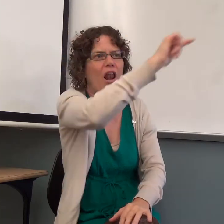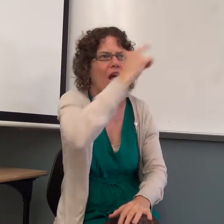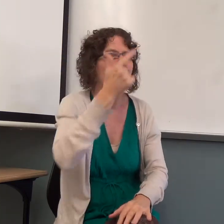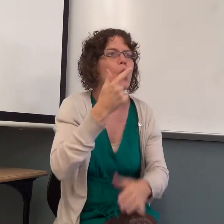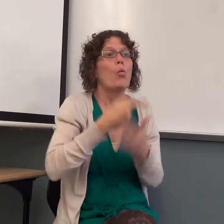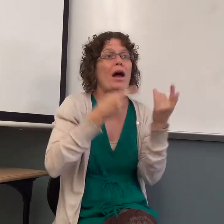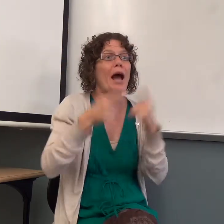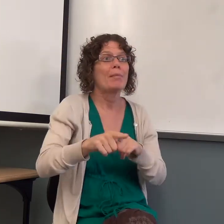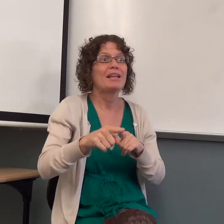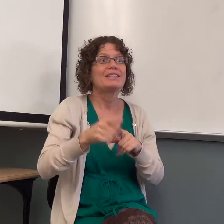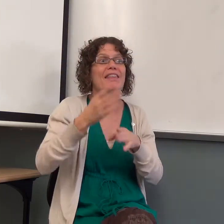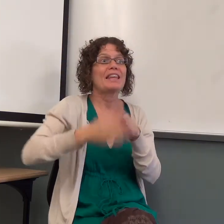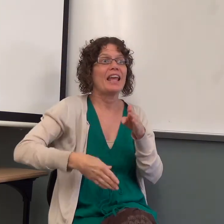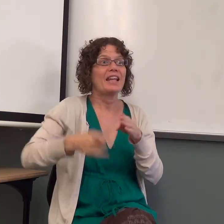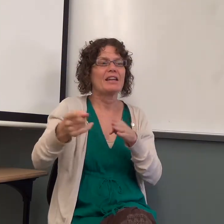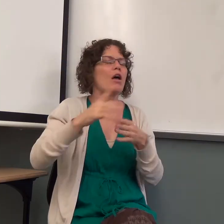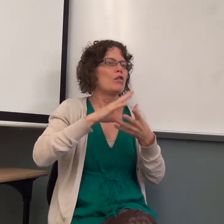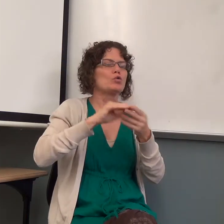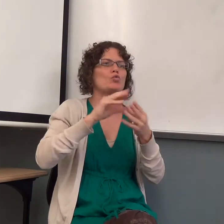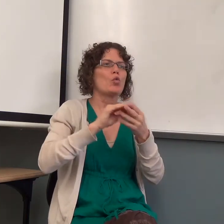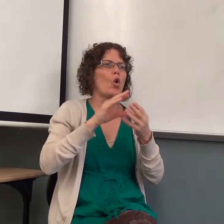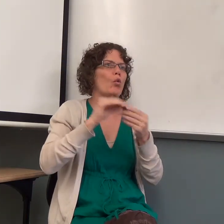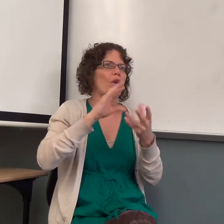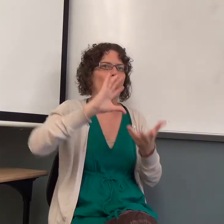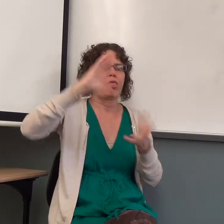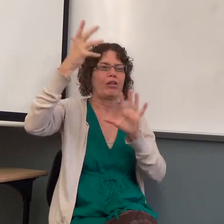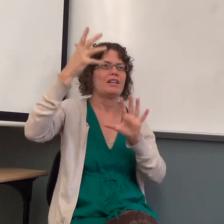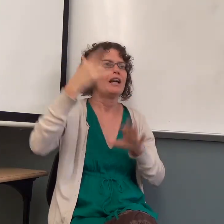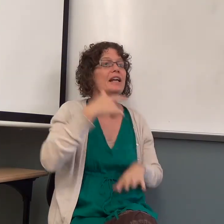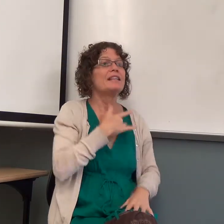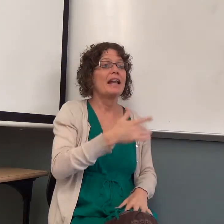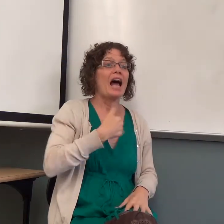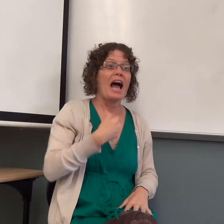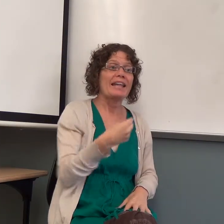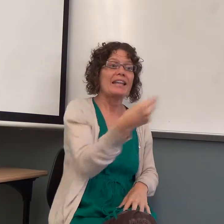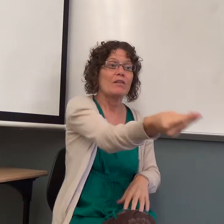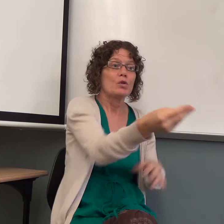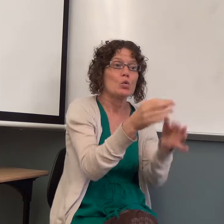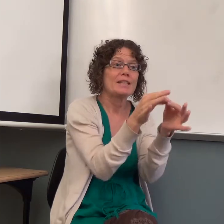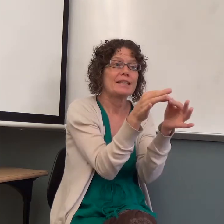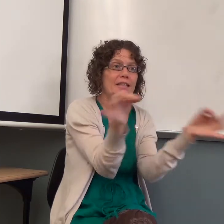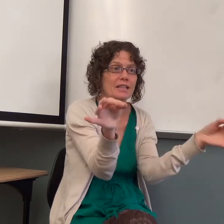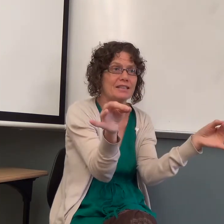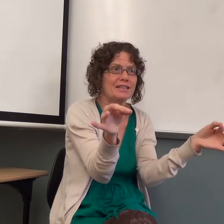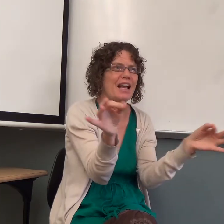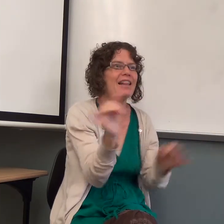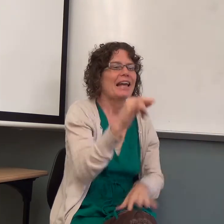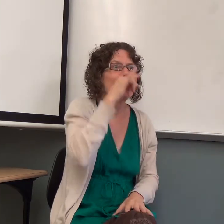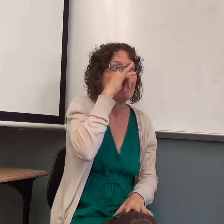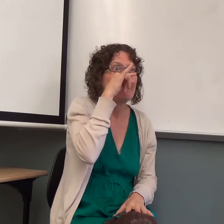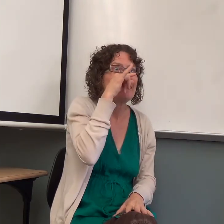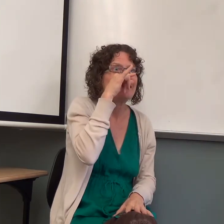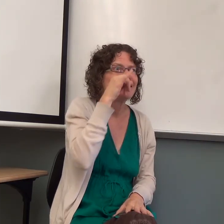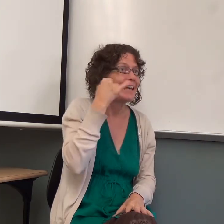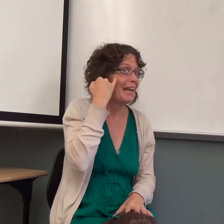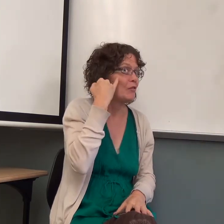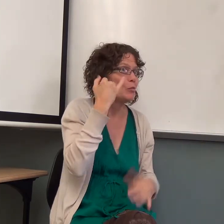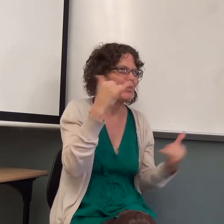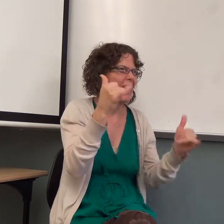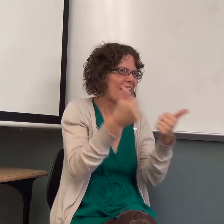whack. Right, usually in the game telephone, I give you guys a sentence, right? Like when you were kids, you played if you played telephone, you would